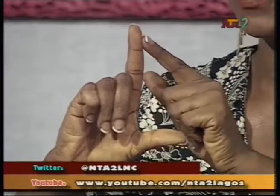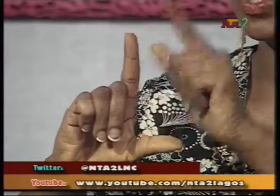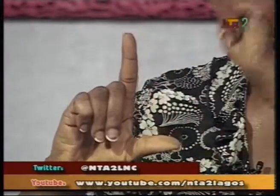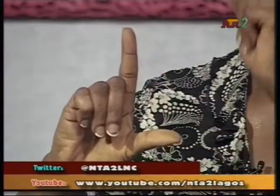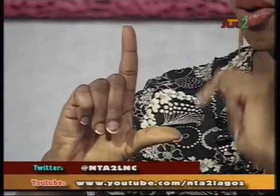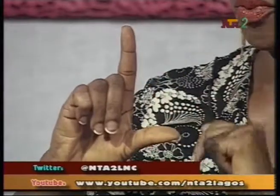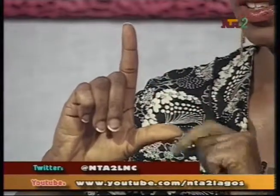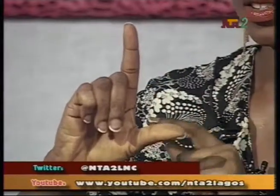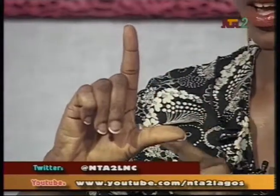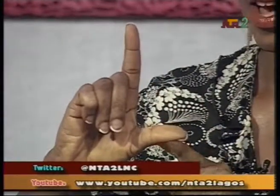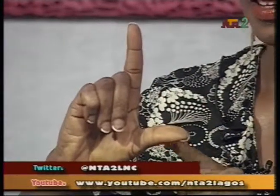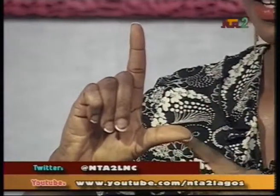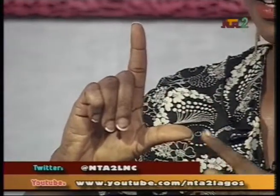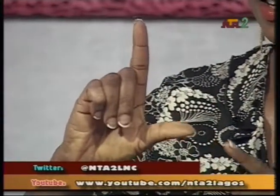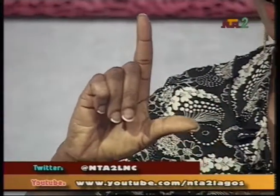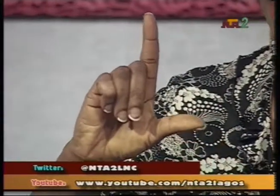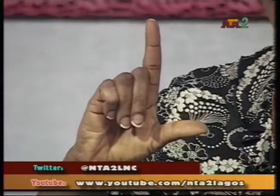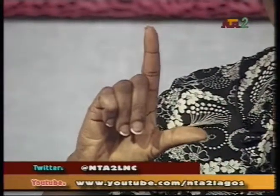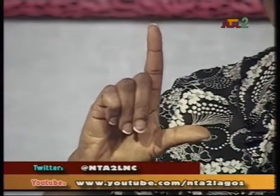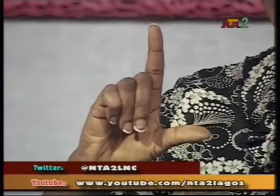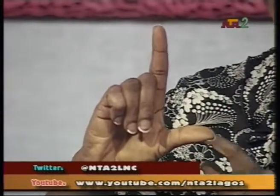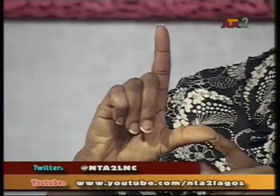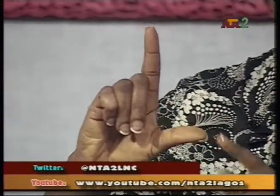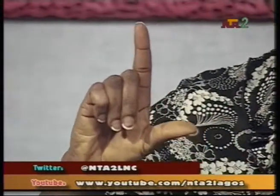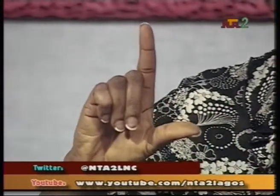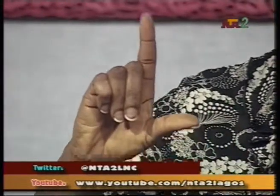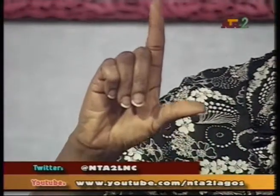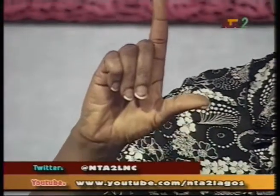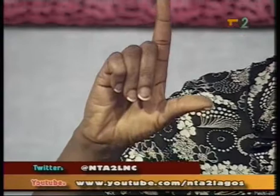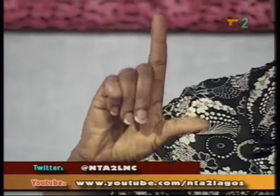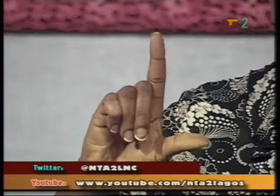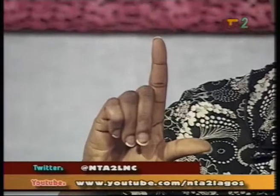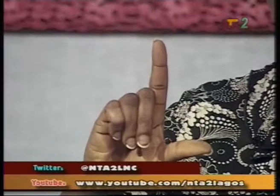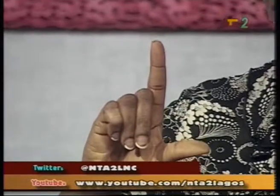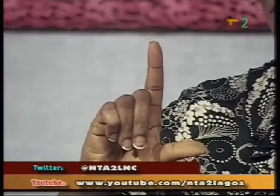finger upwards, extending the thumb. That's Hello. letter L. Hello.